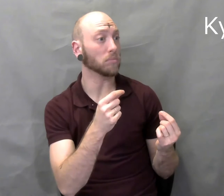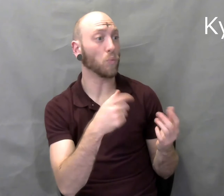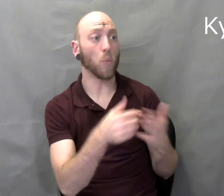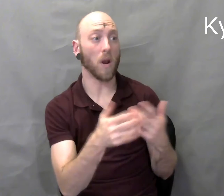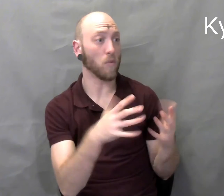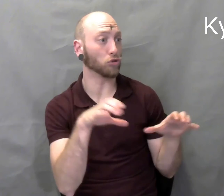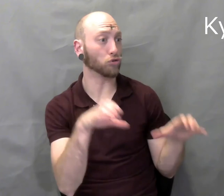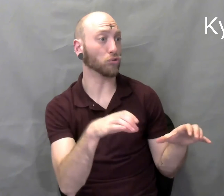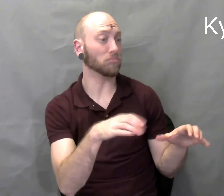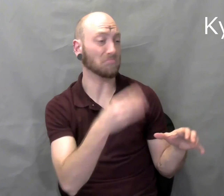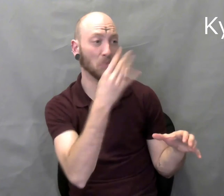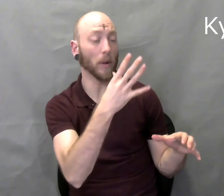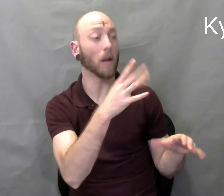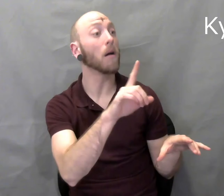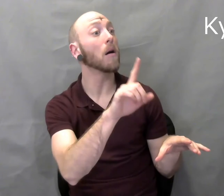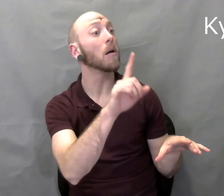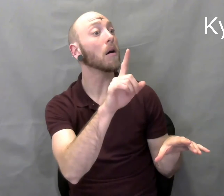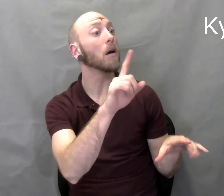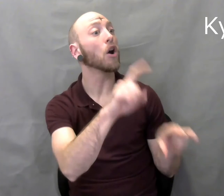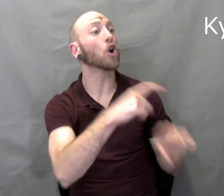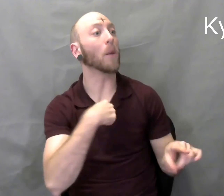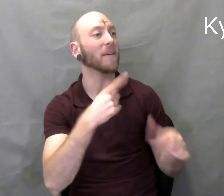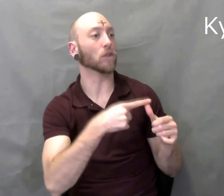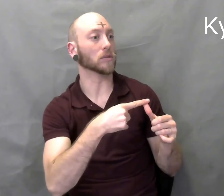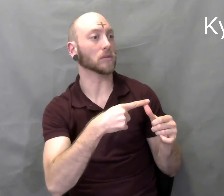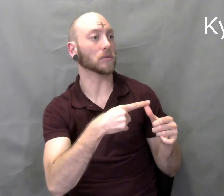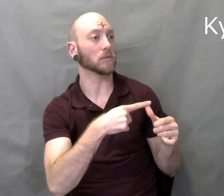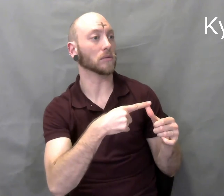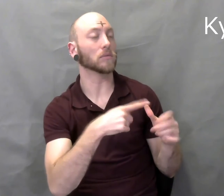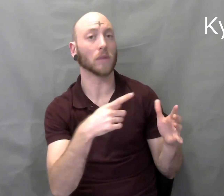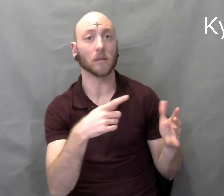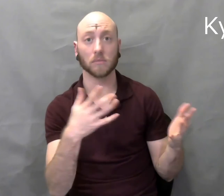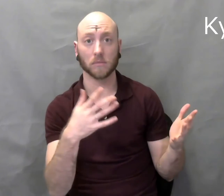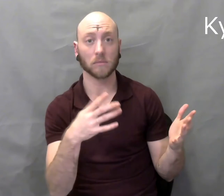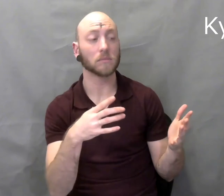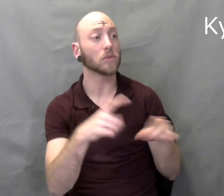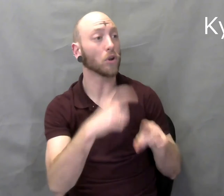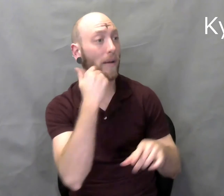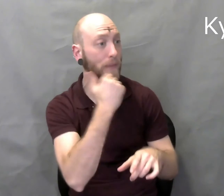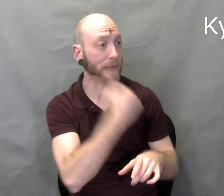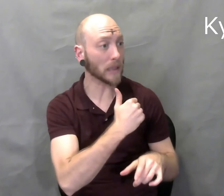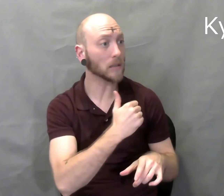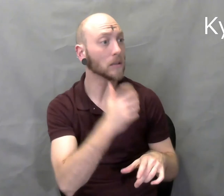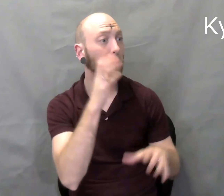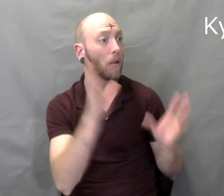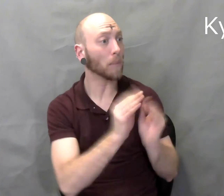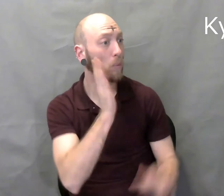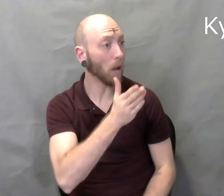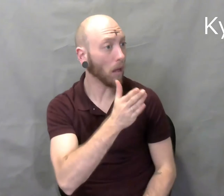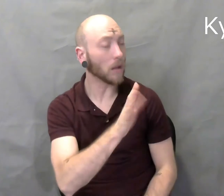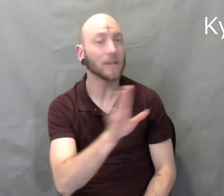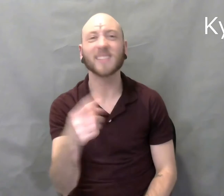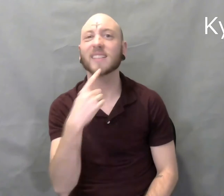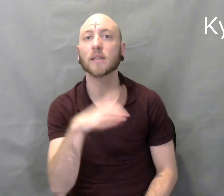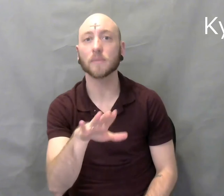call me first. I want you to call me every day. Call me first. We're going to meet up. And he also said, I'm going to put into